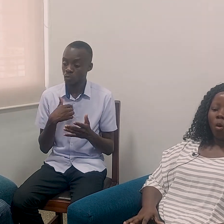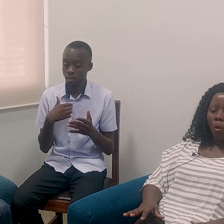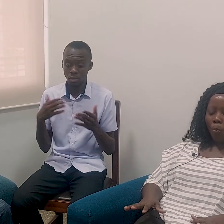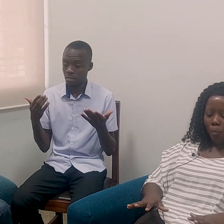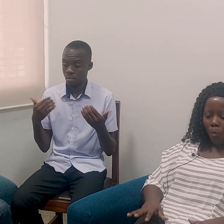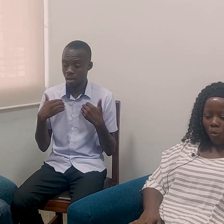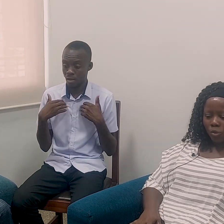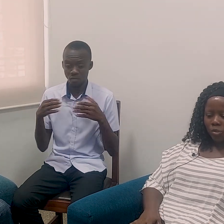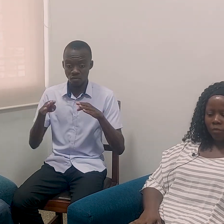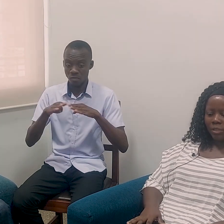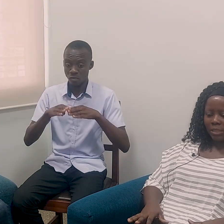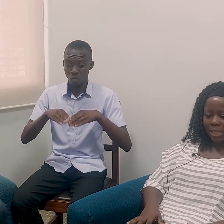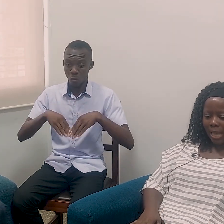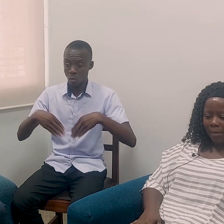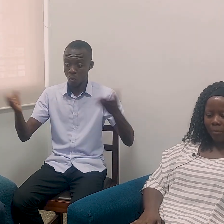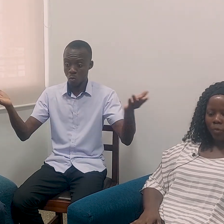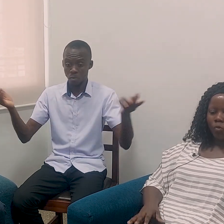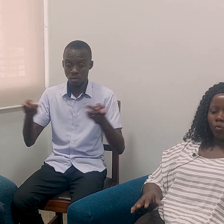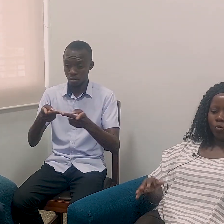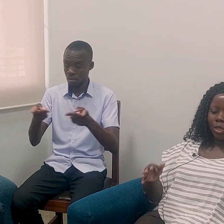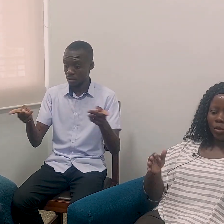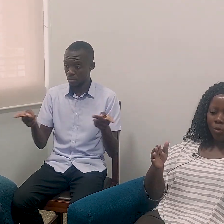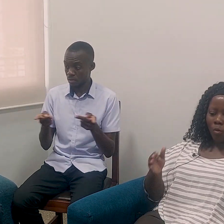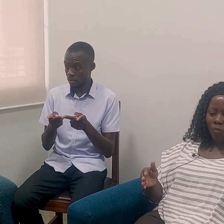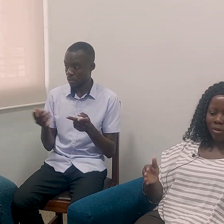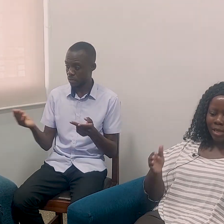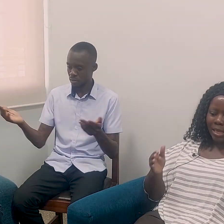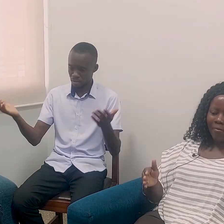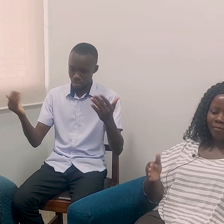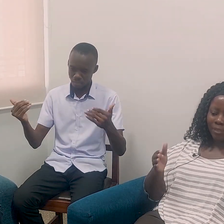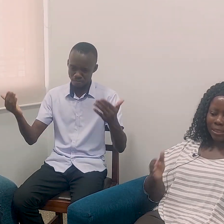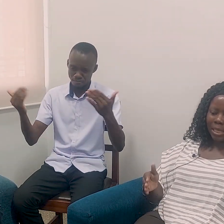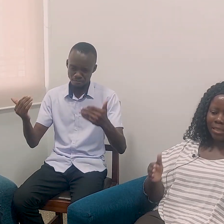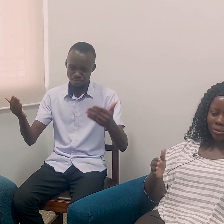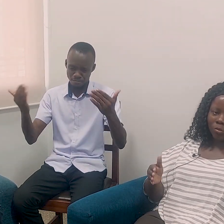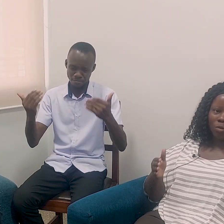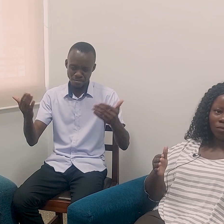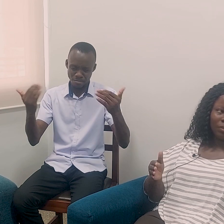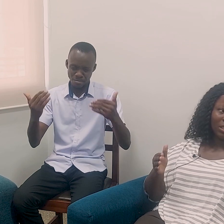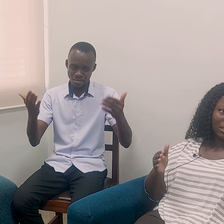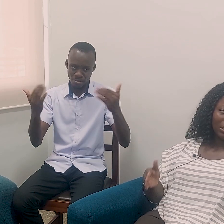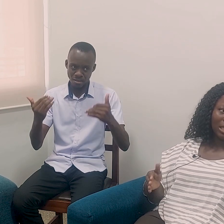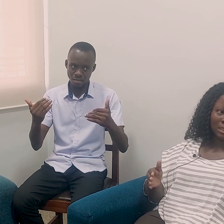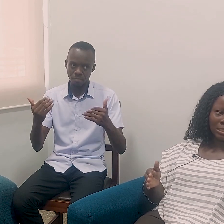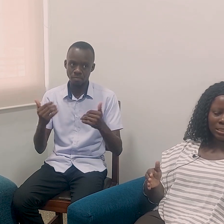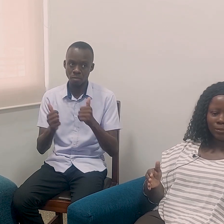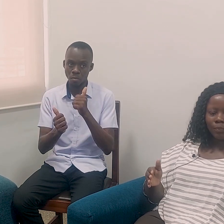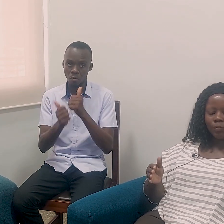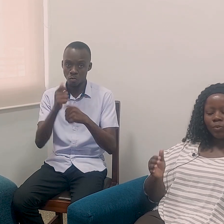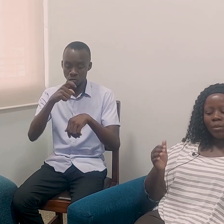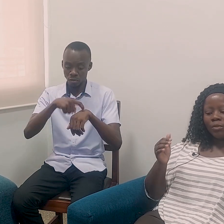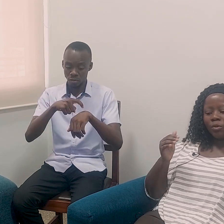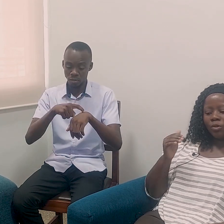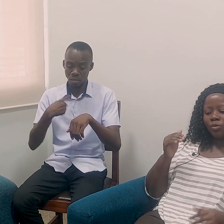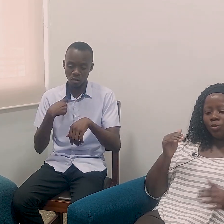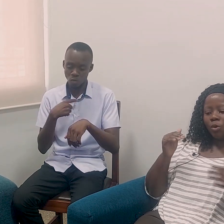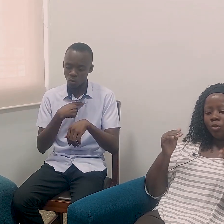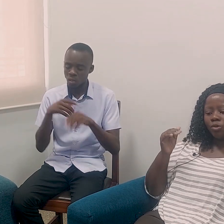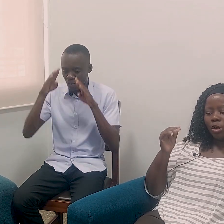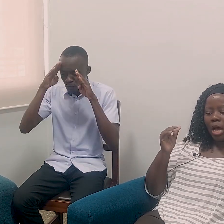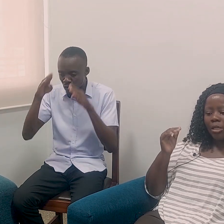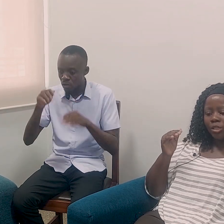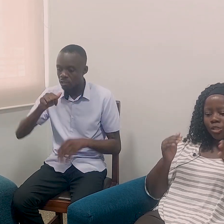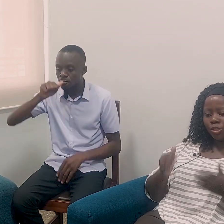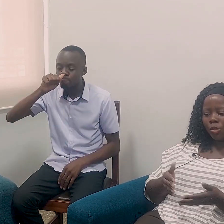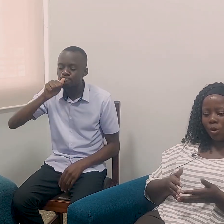So most of the time we overemphasize on confidentiality because we want